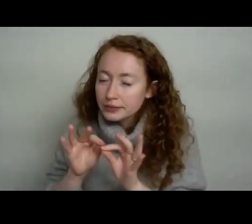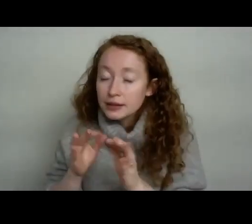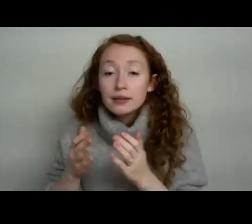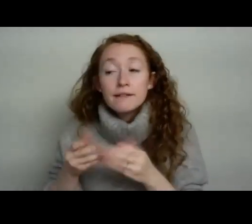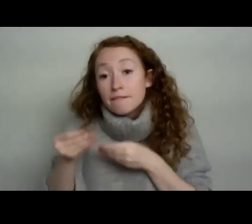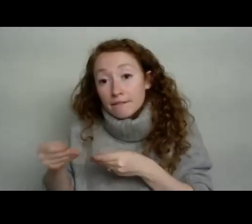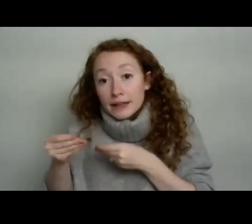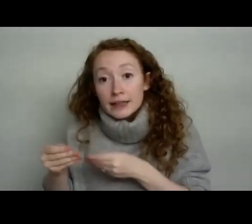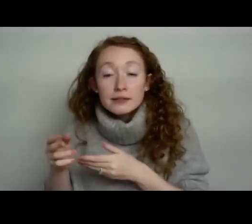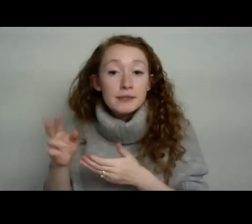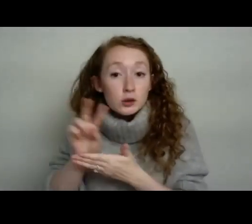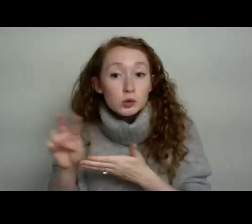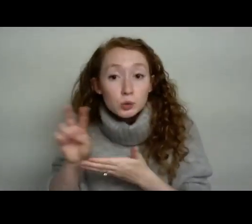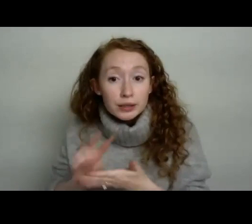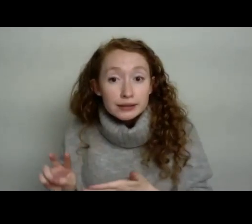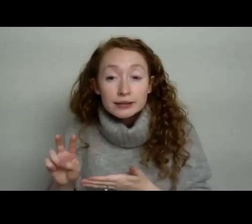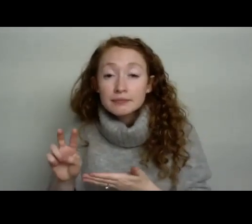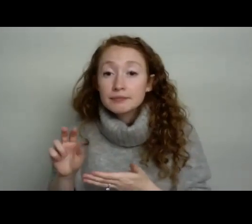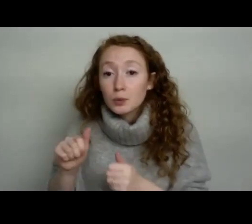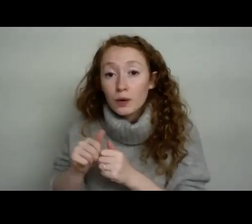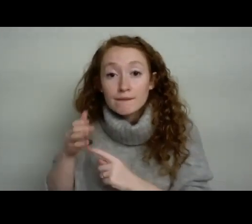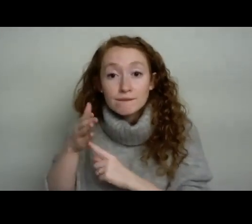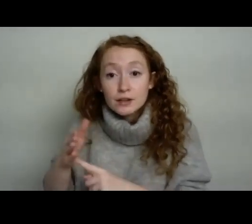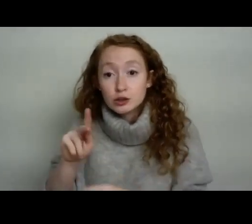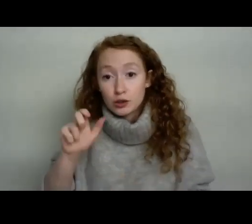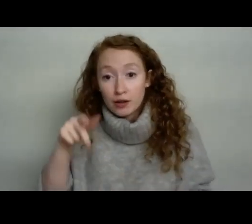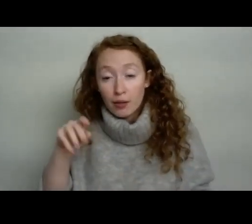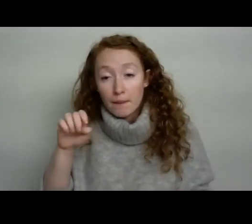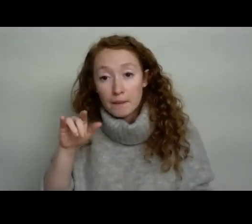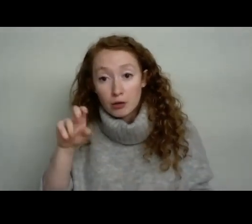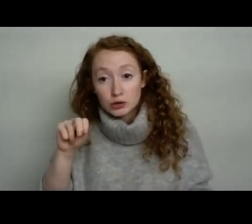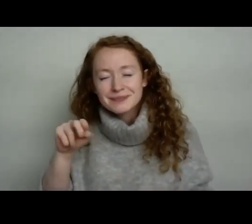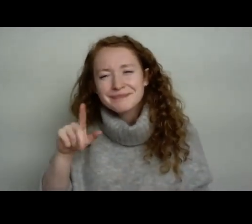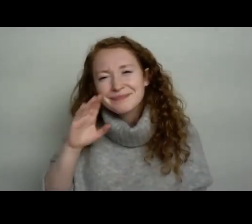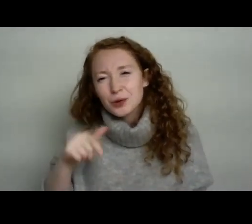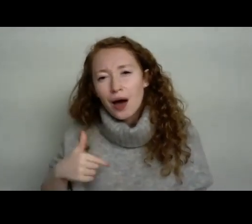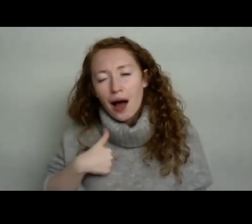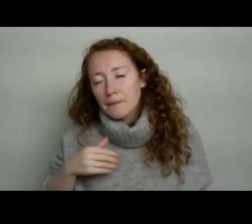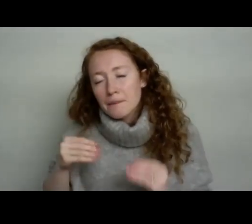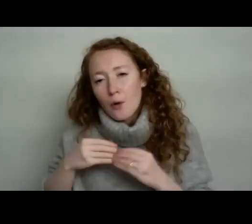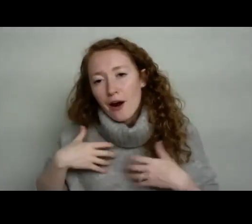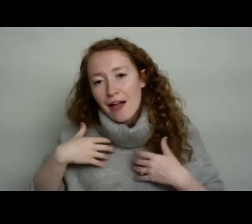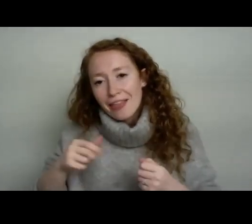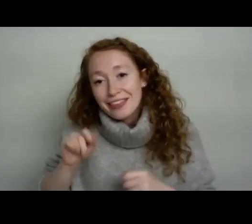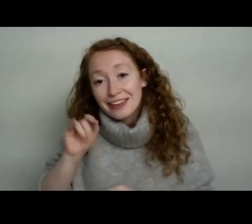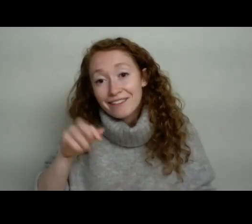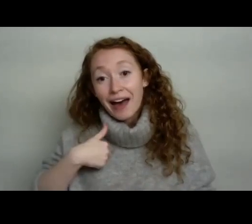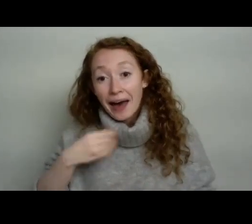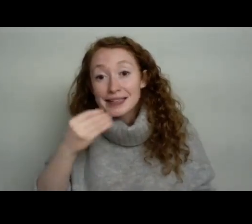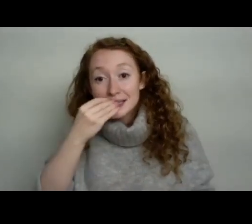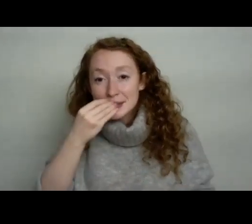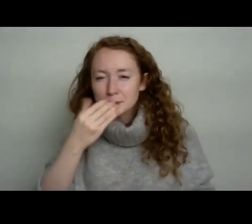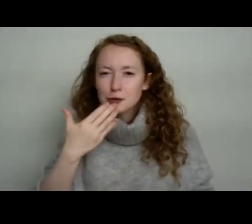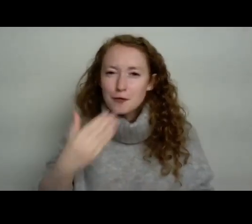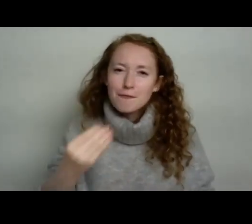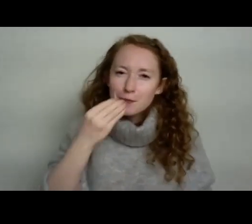cob emulsion. Just, you know, I'm more healthy when I am eating well and I'm less stressed. So the same is true for